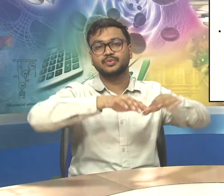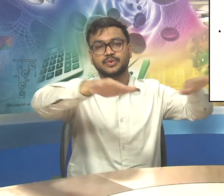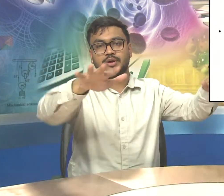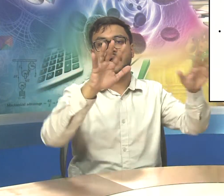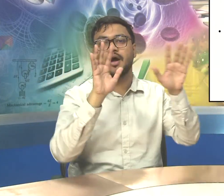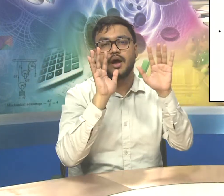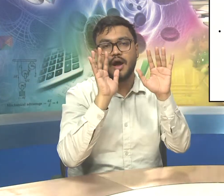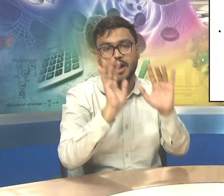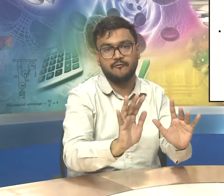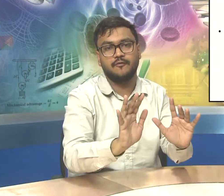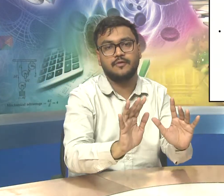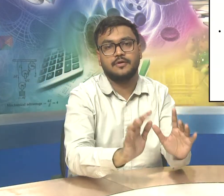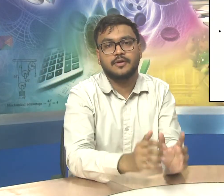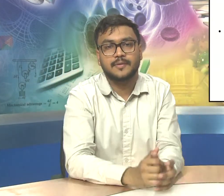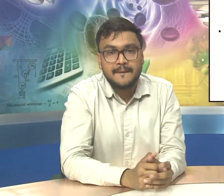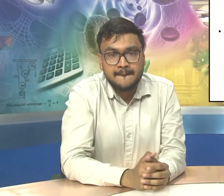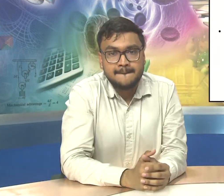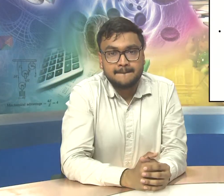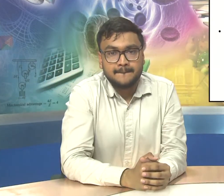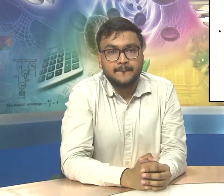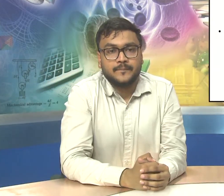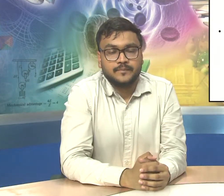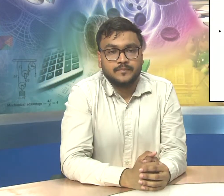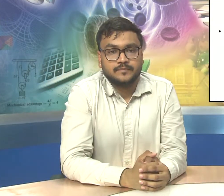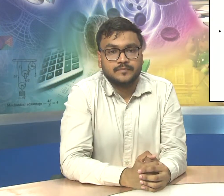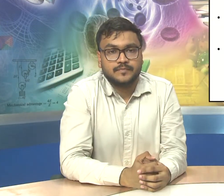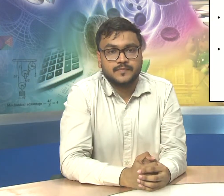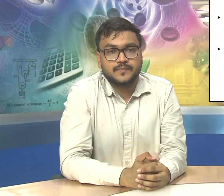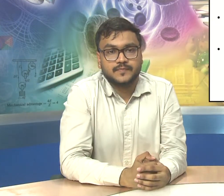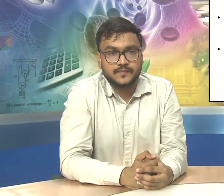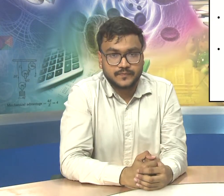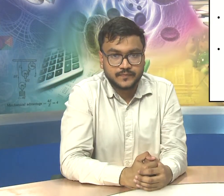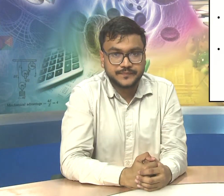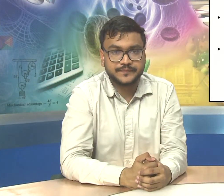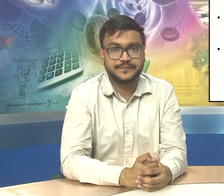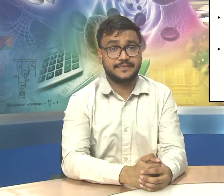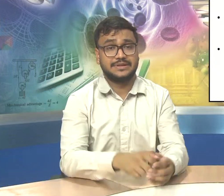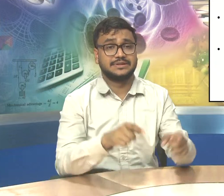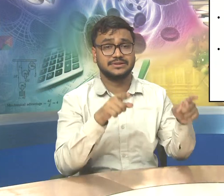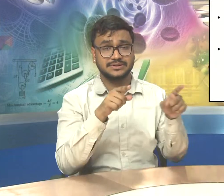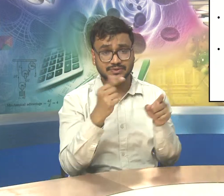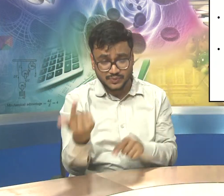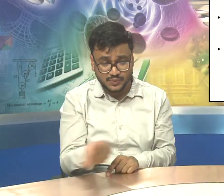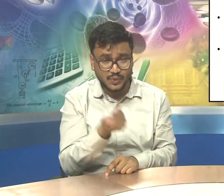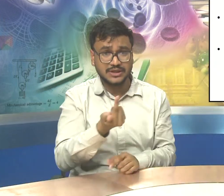However, there is so much more that we can do with the language.